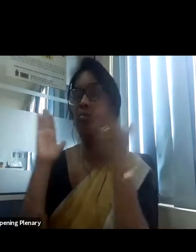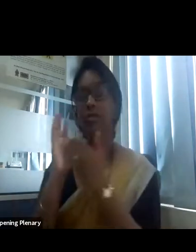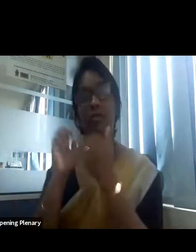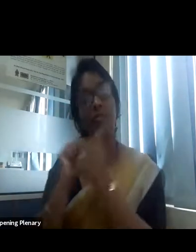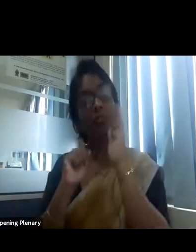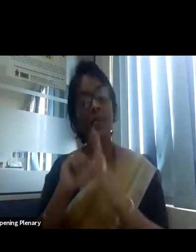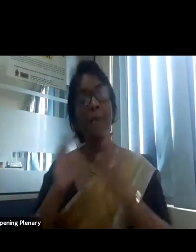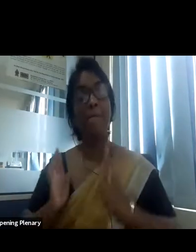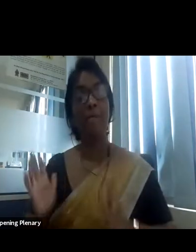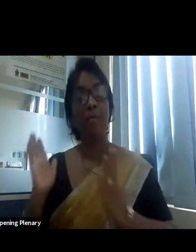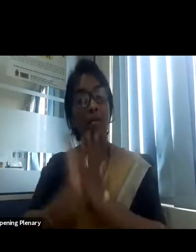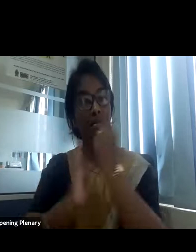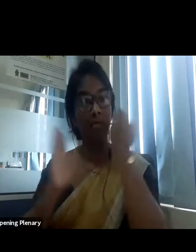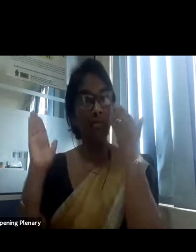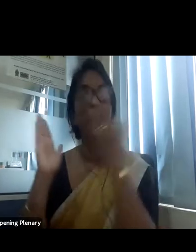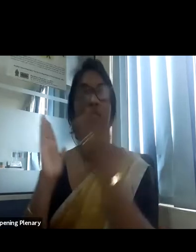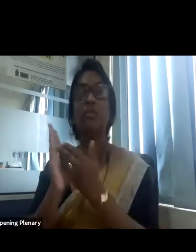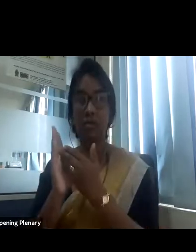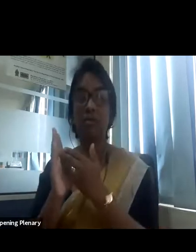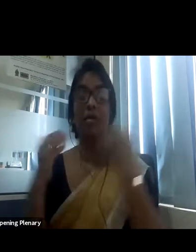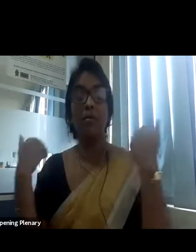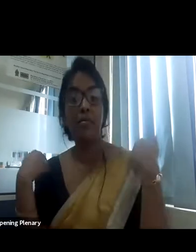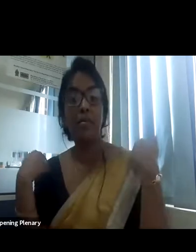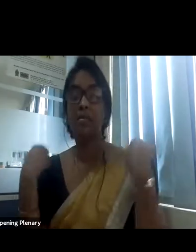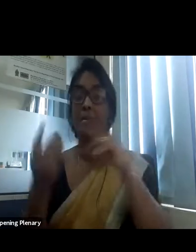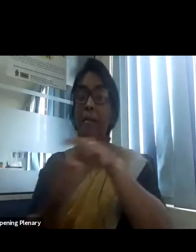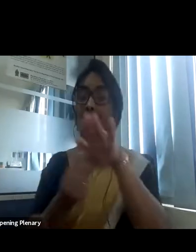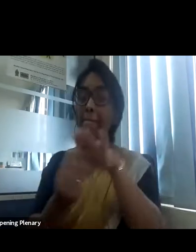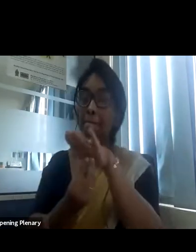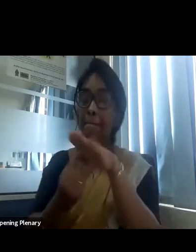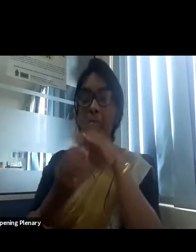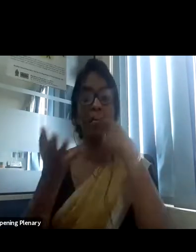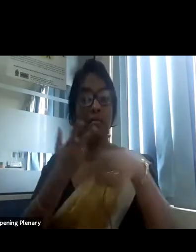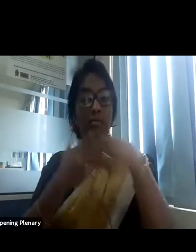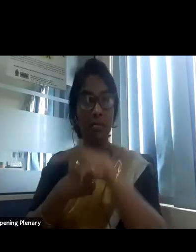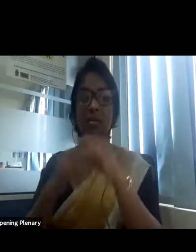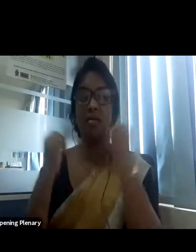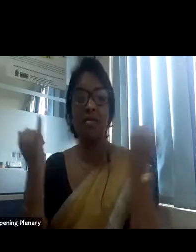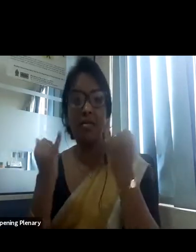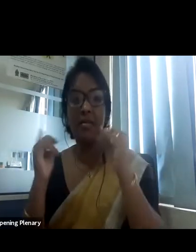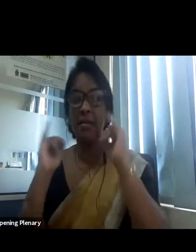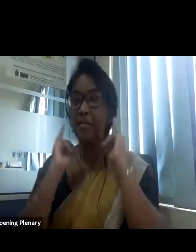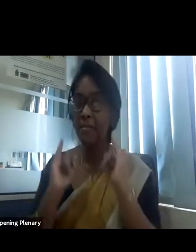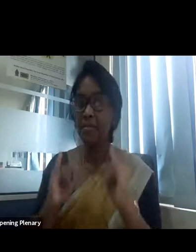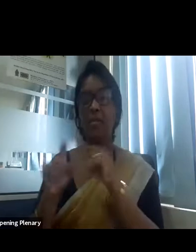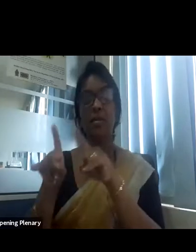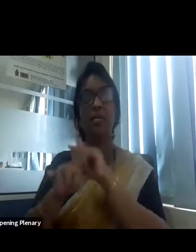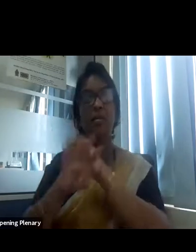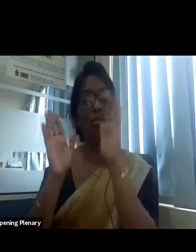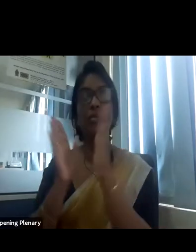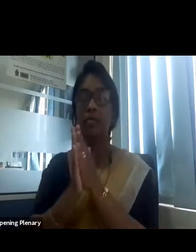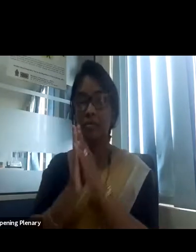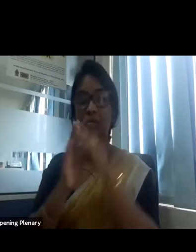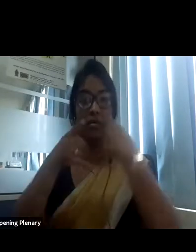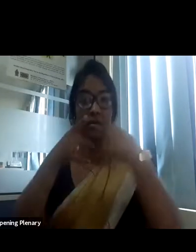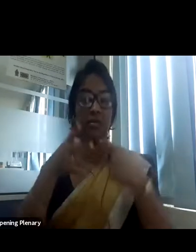labor, environmental sustainability, and anti-corruption, 4 vital areas that must matter to business